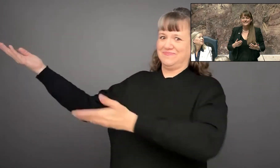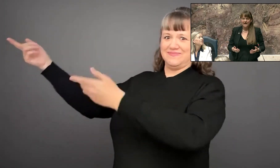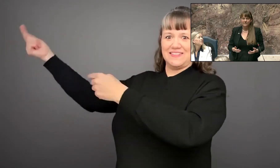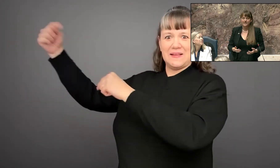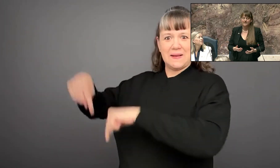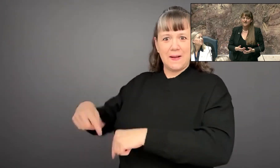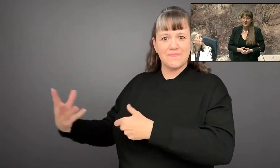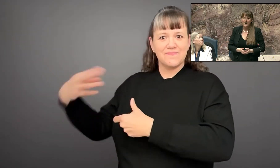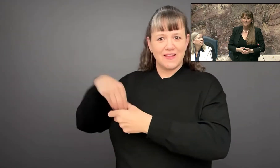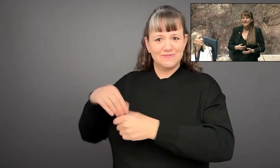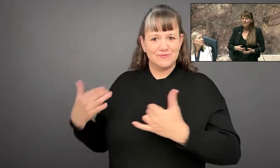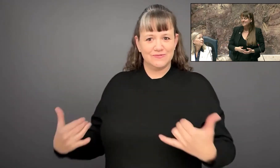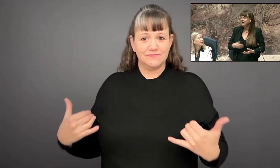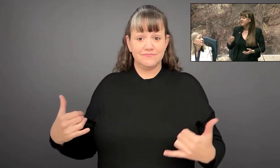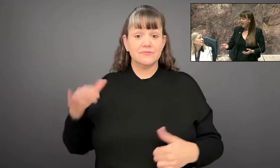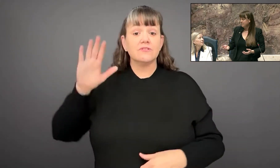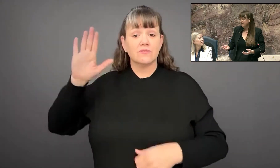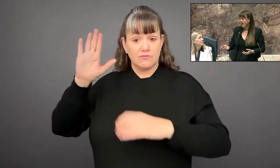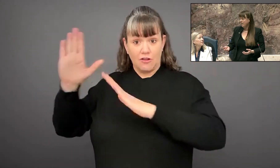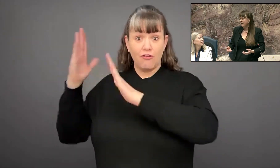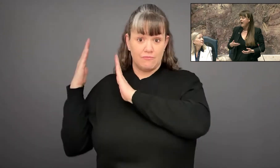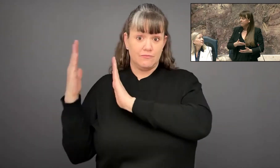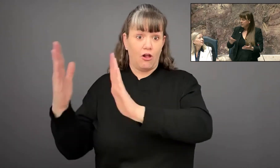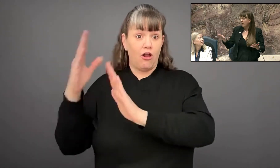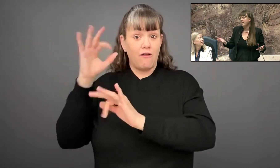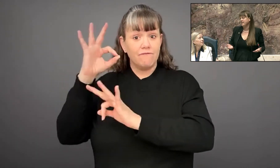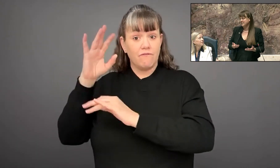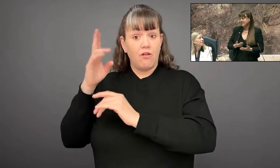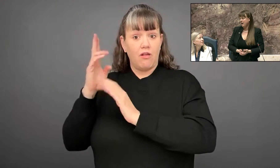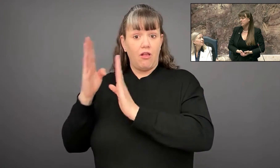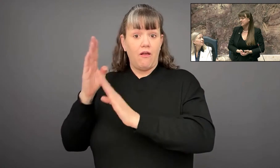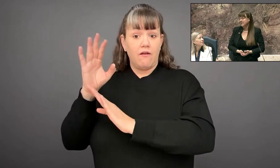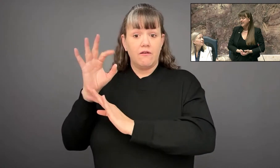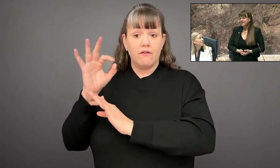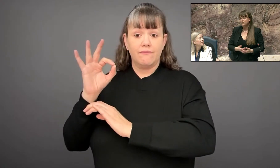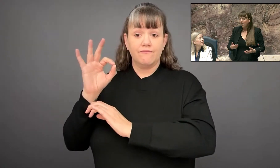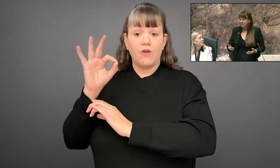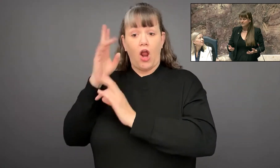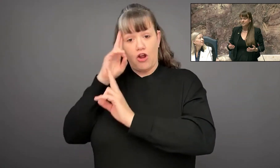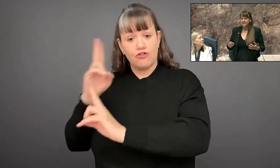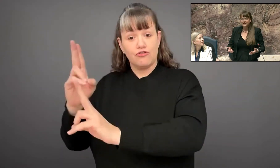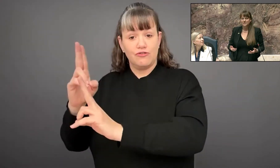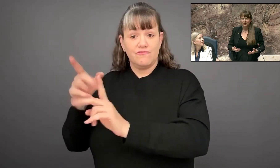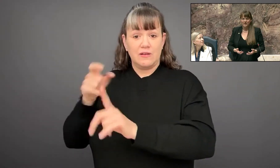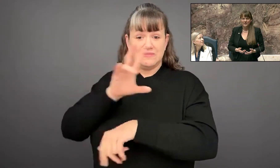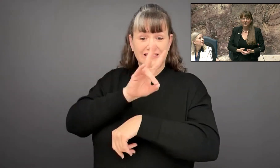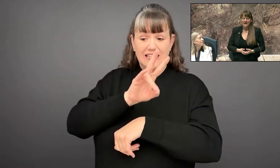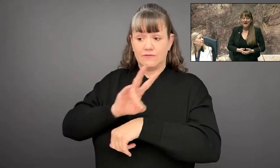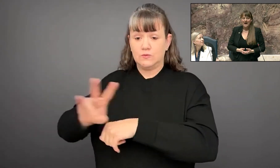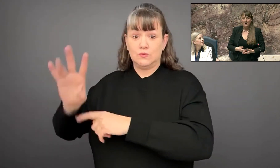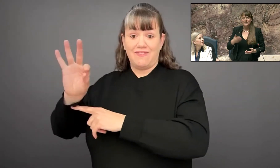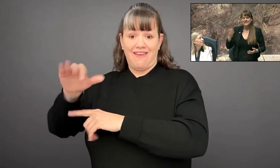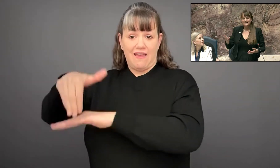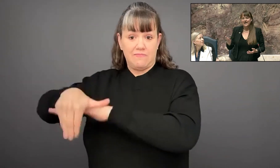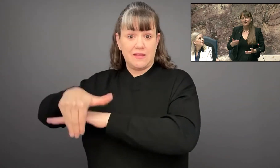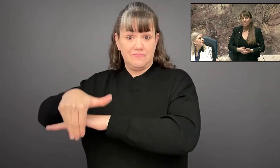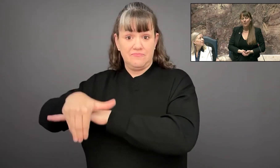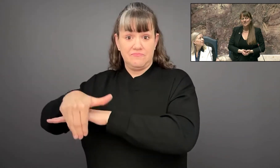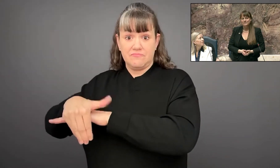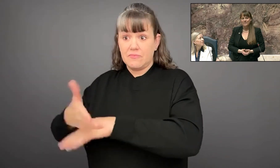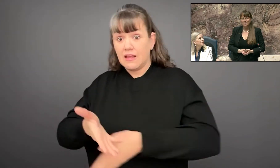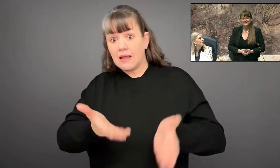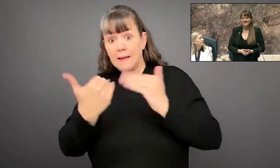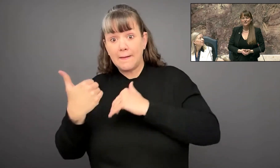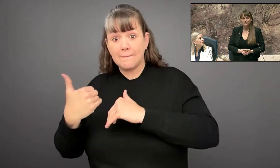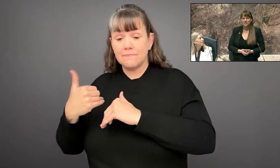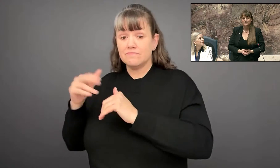from 7 p.m. till 9 p.m. and everyone in this House is welcome to please join them. It is led, of course,